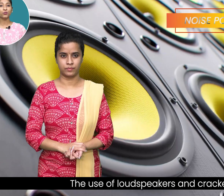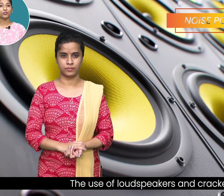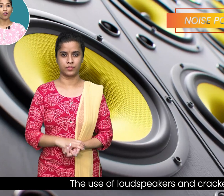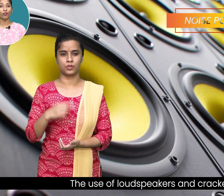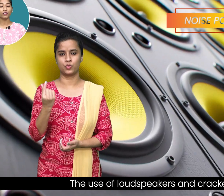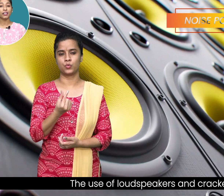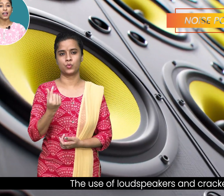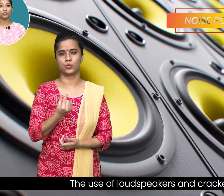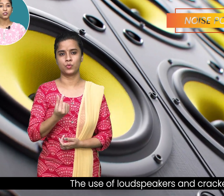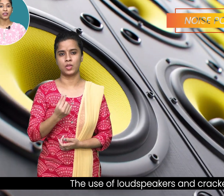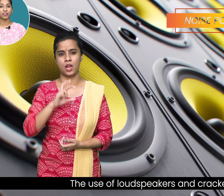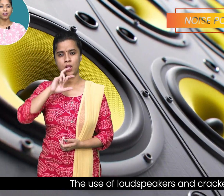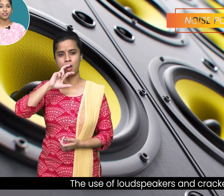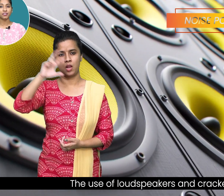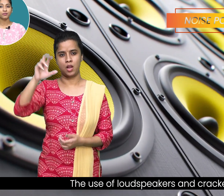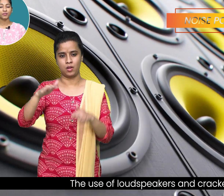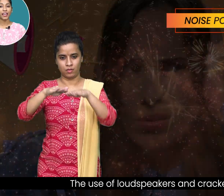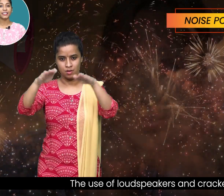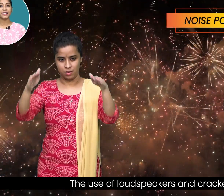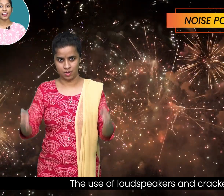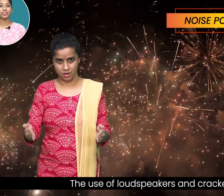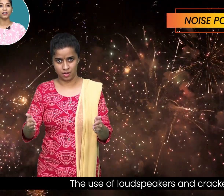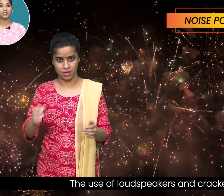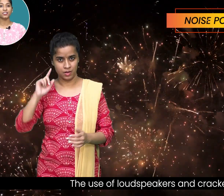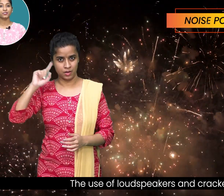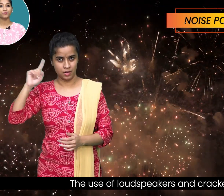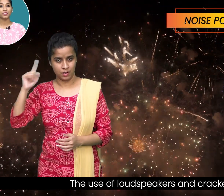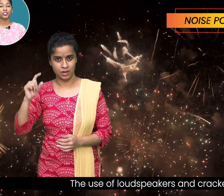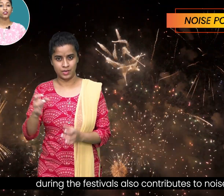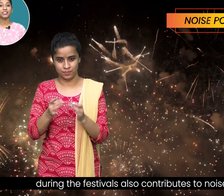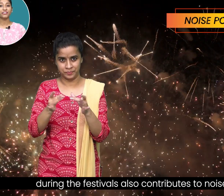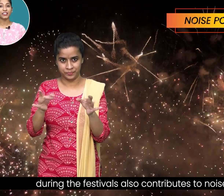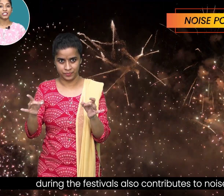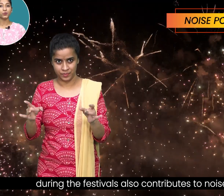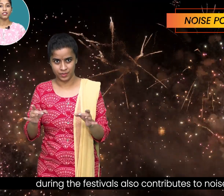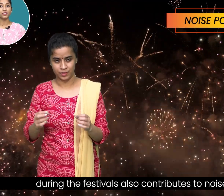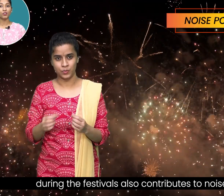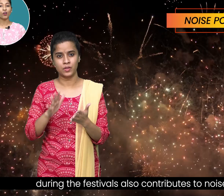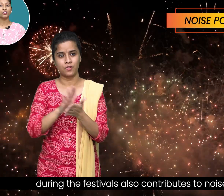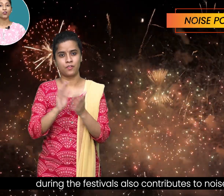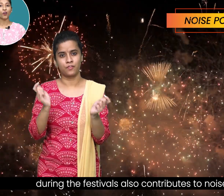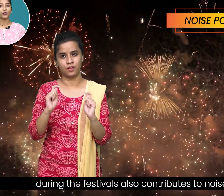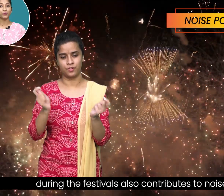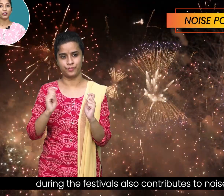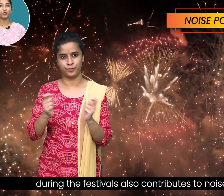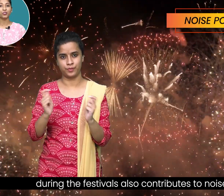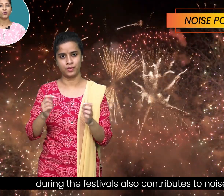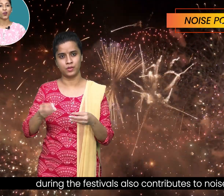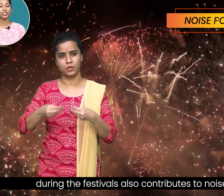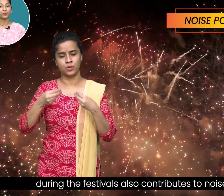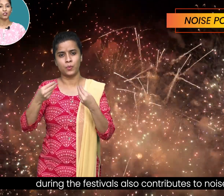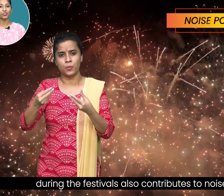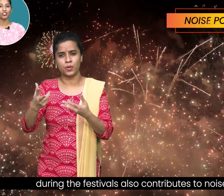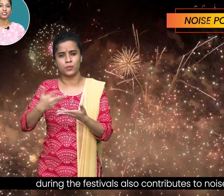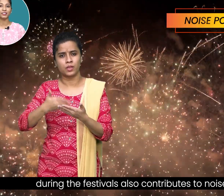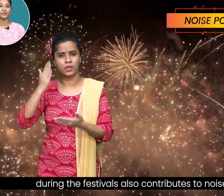The use of loudspeakers and crackers during the festivals also contributes to